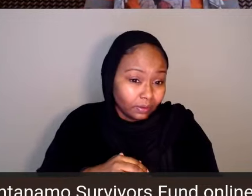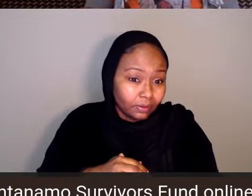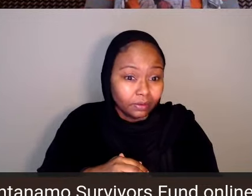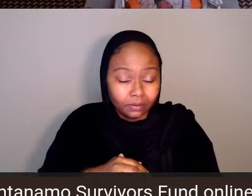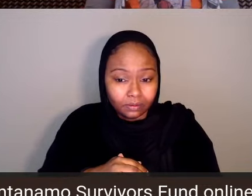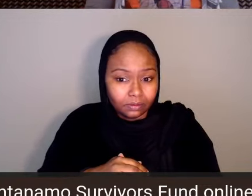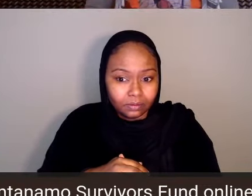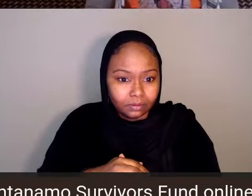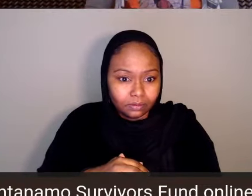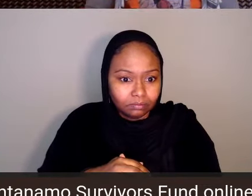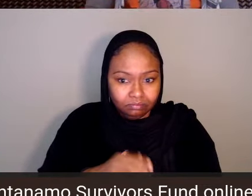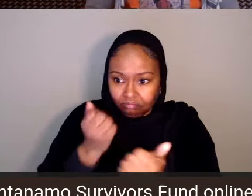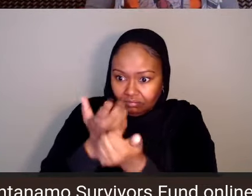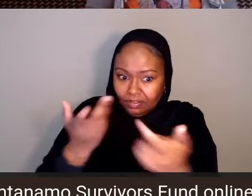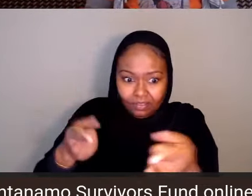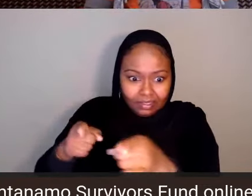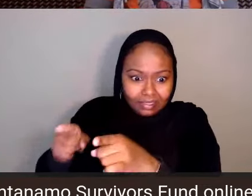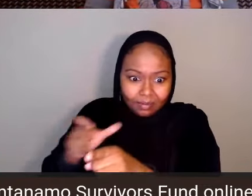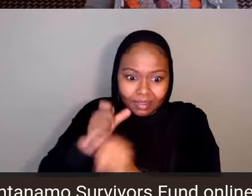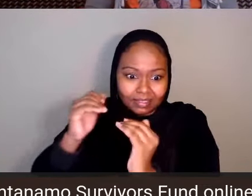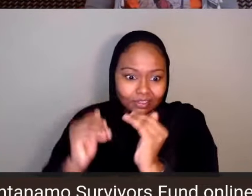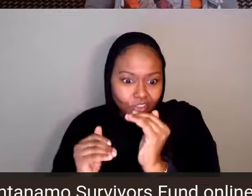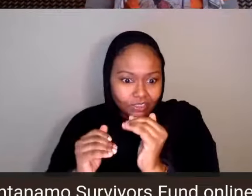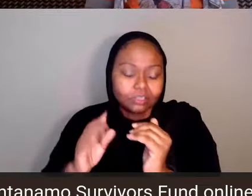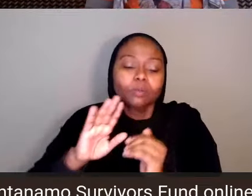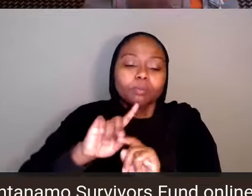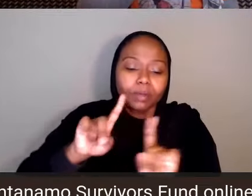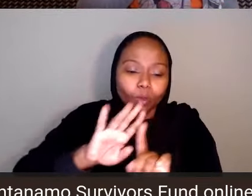injustices. We all can do something,